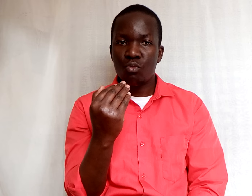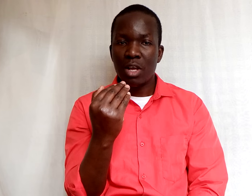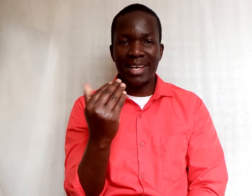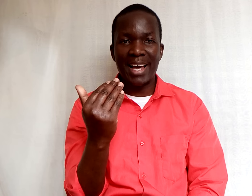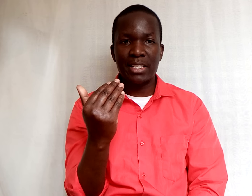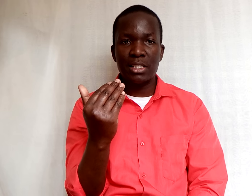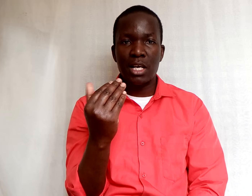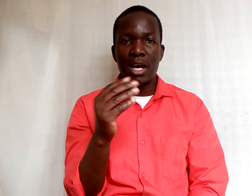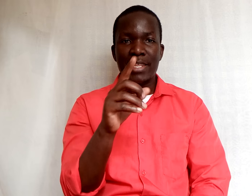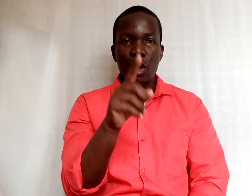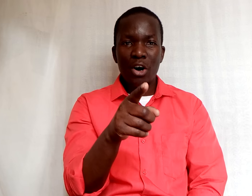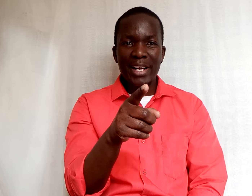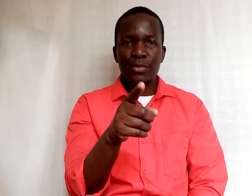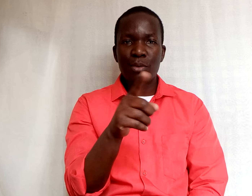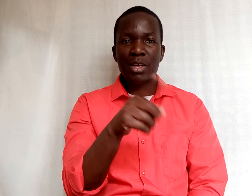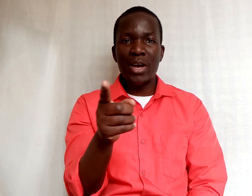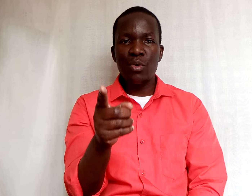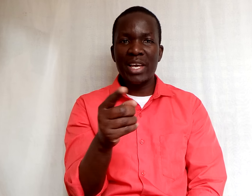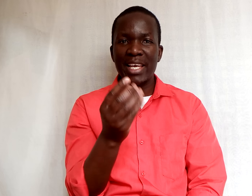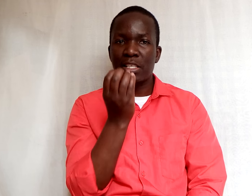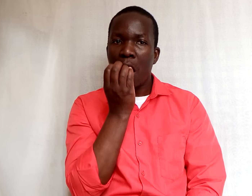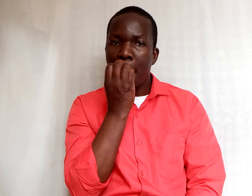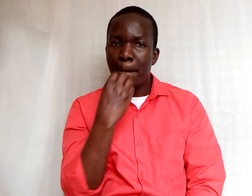like that. The orange from the way we eat.